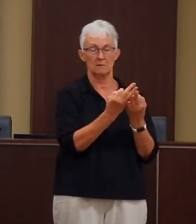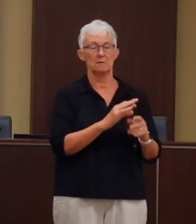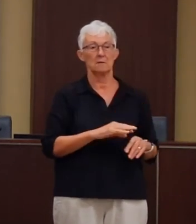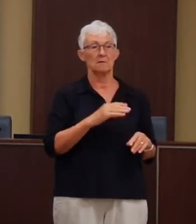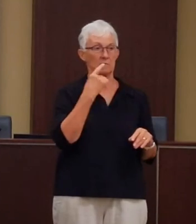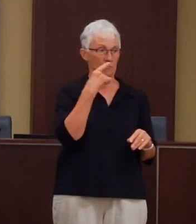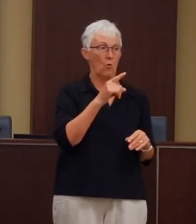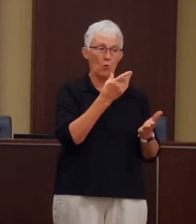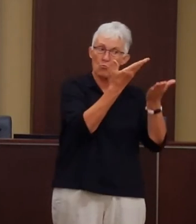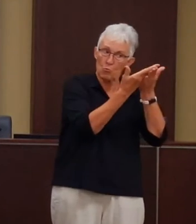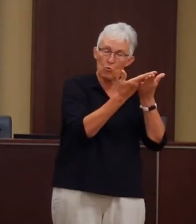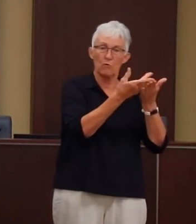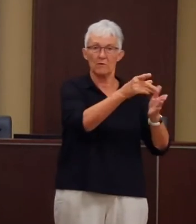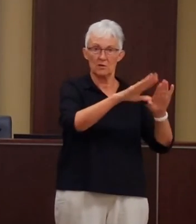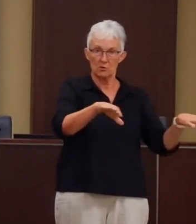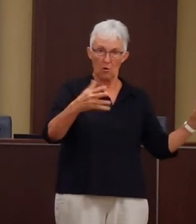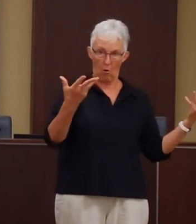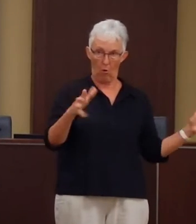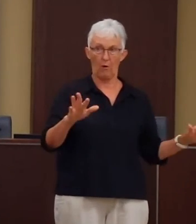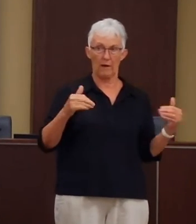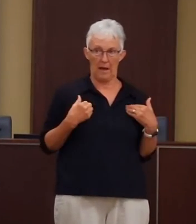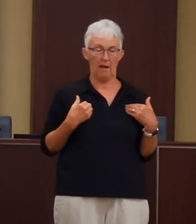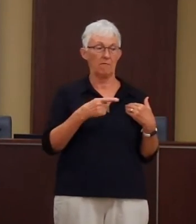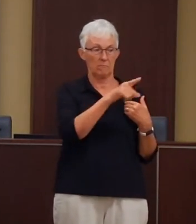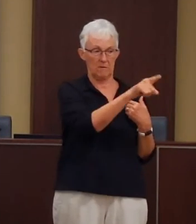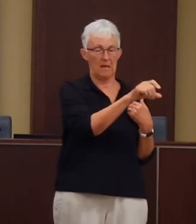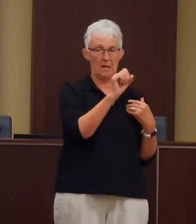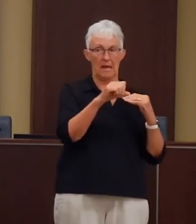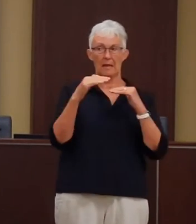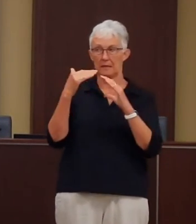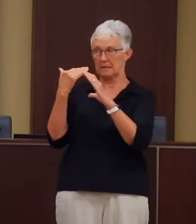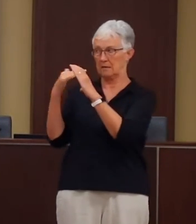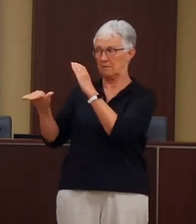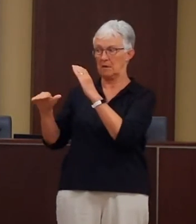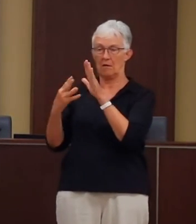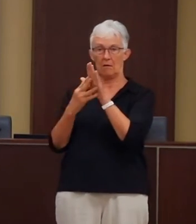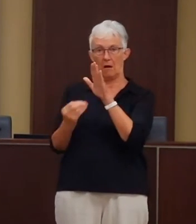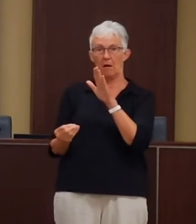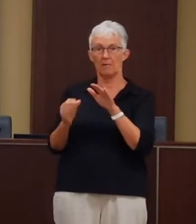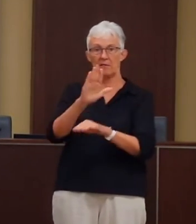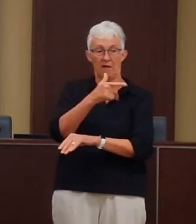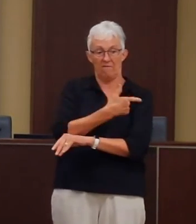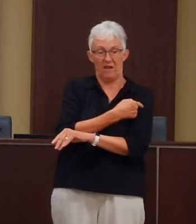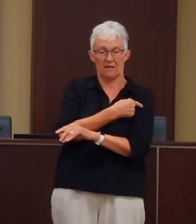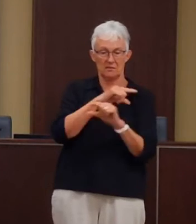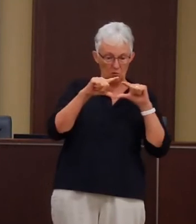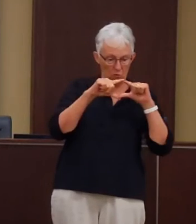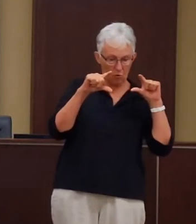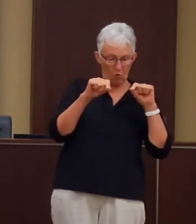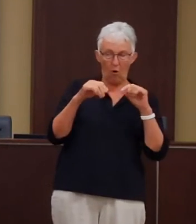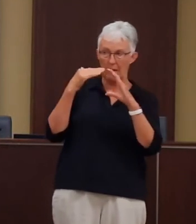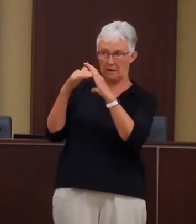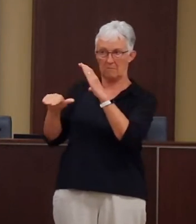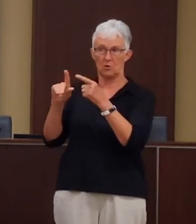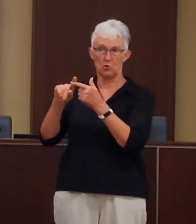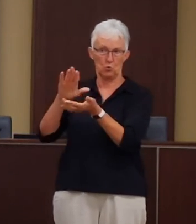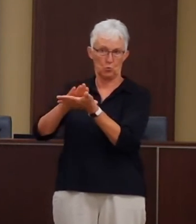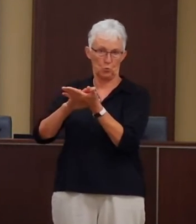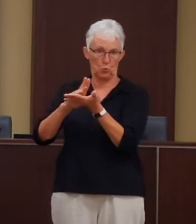student's vaccine card to the school nurse at their convenience. We have some updates on the exclusion